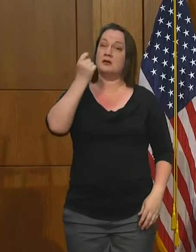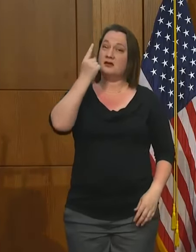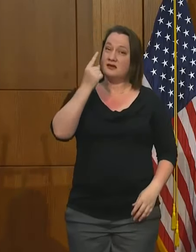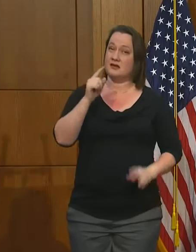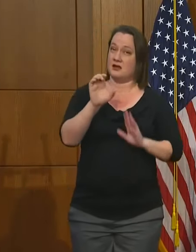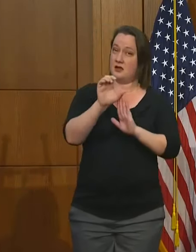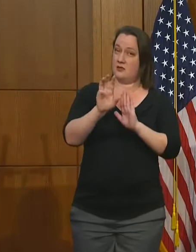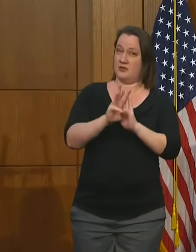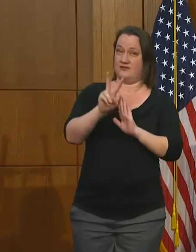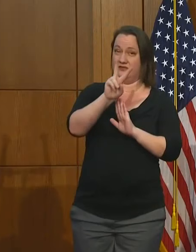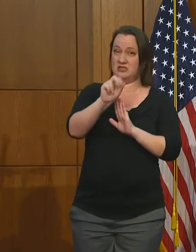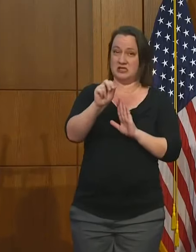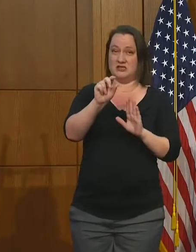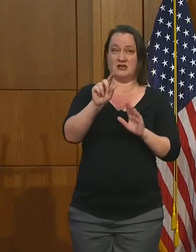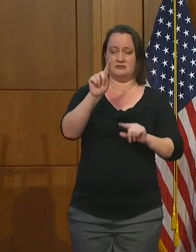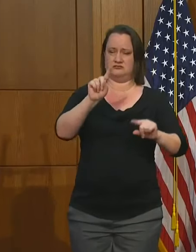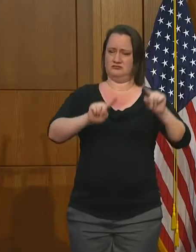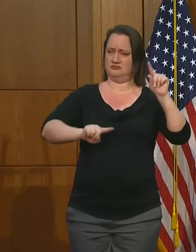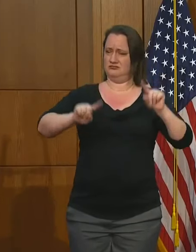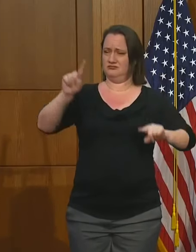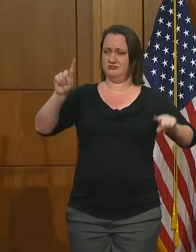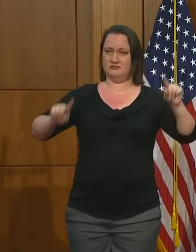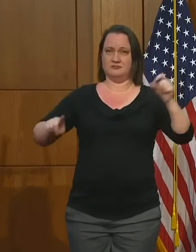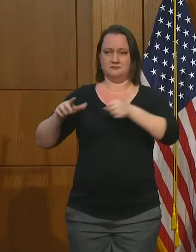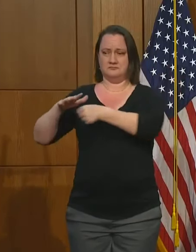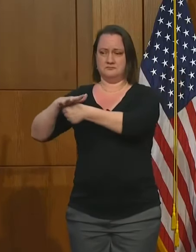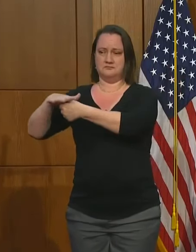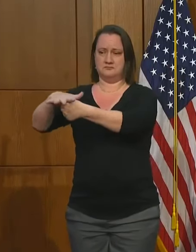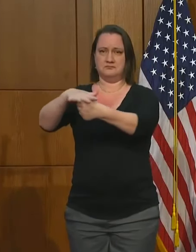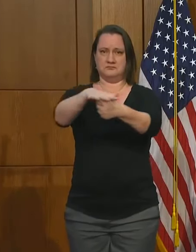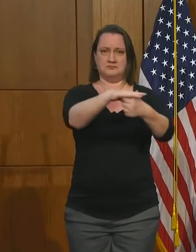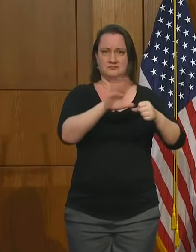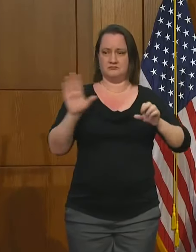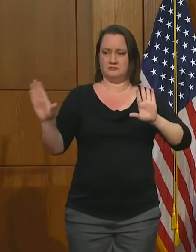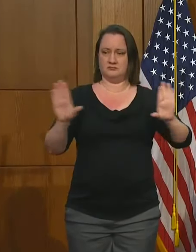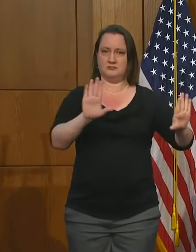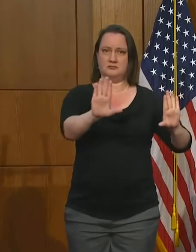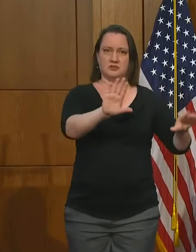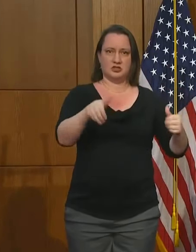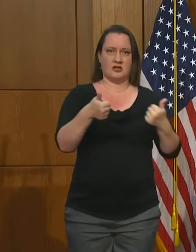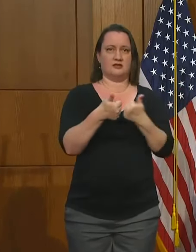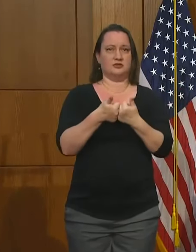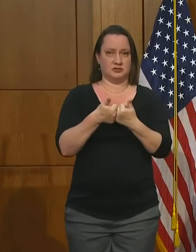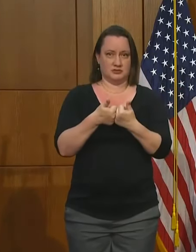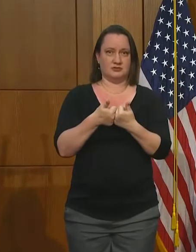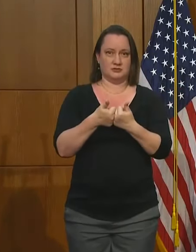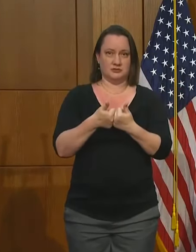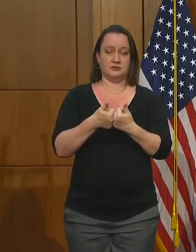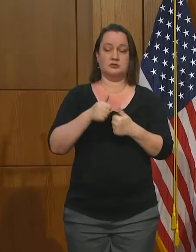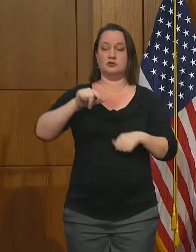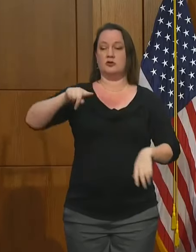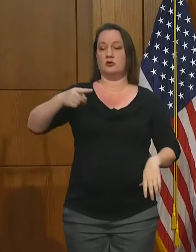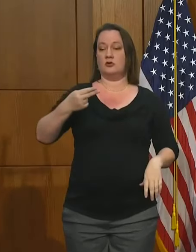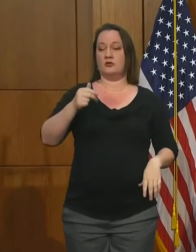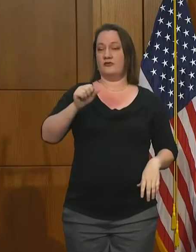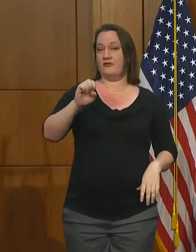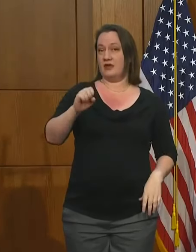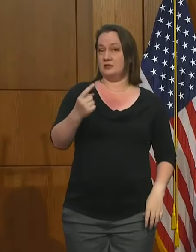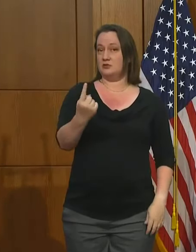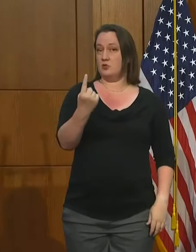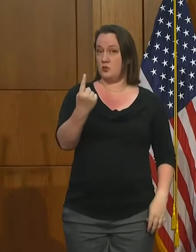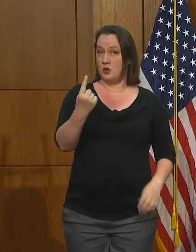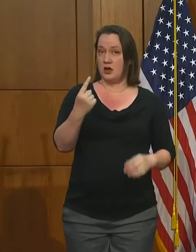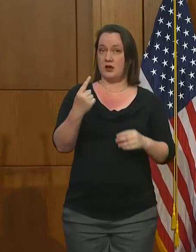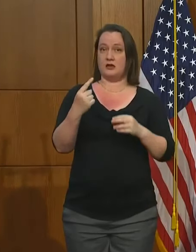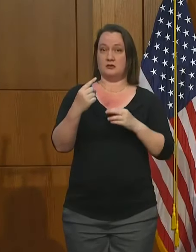and different regions face different challenges. That's why the phase one restrictions are a